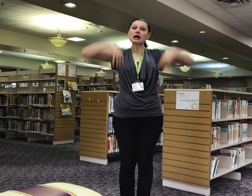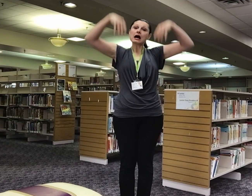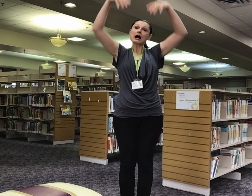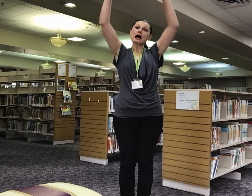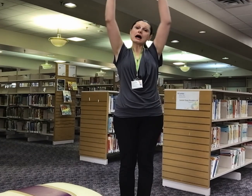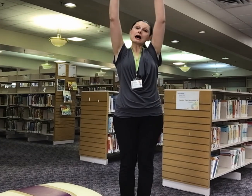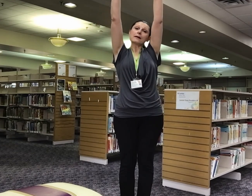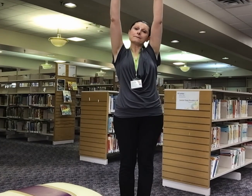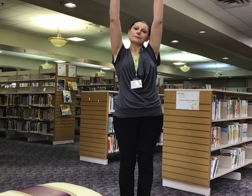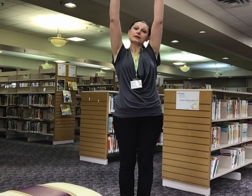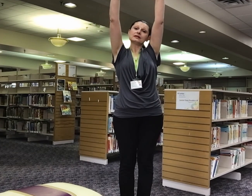Up,